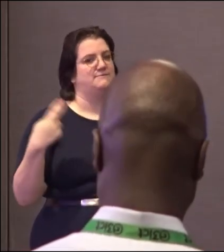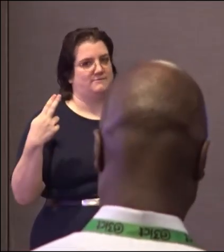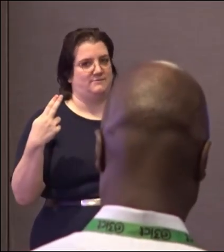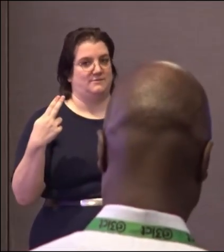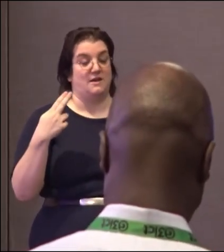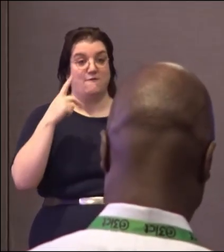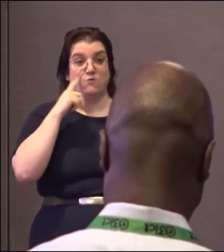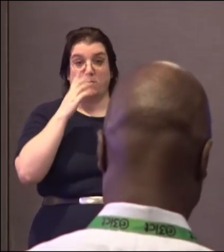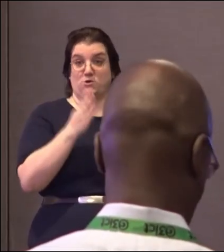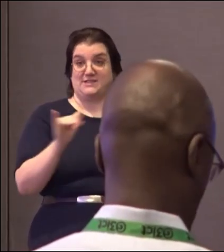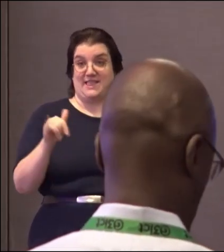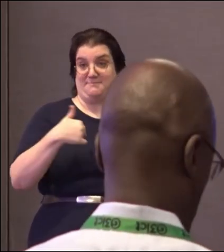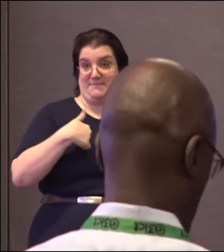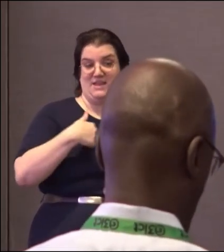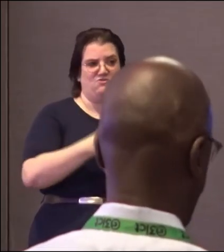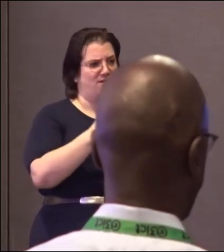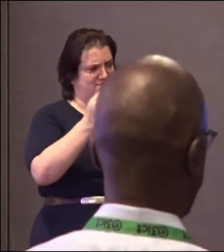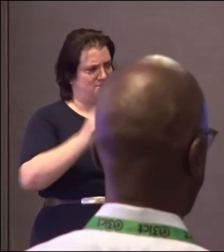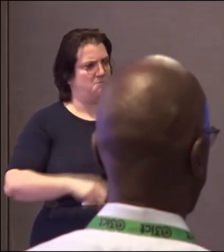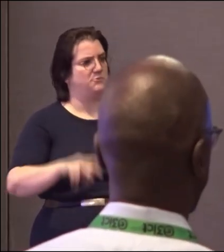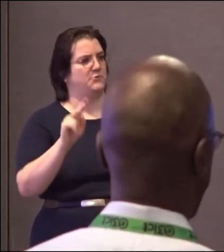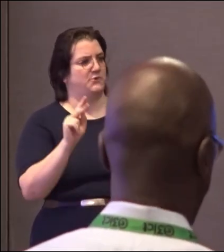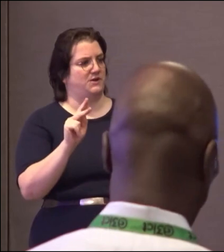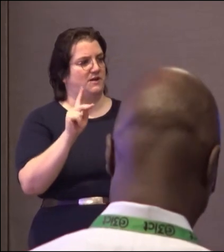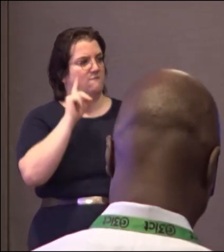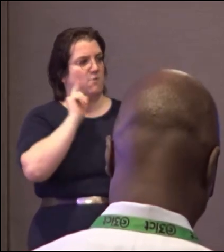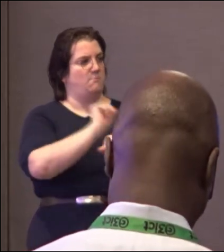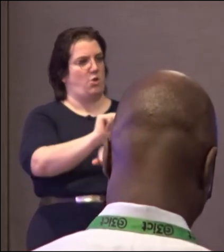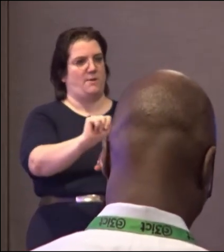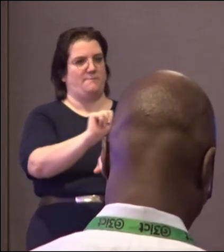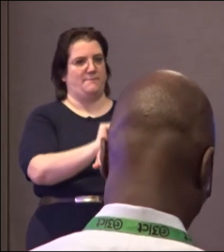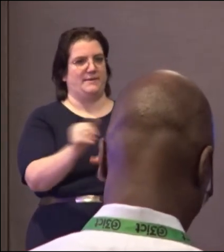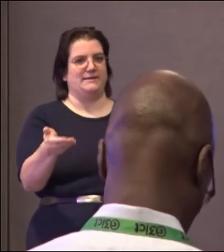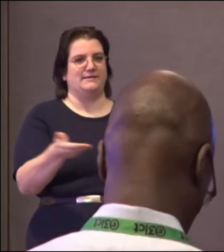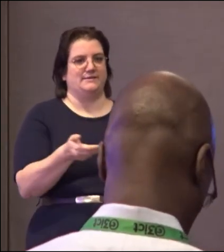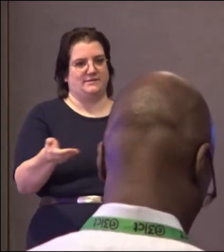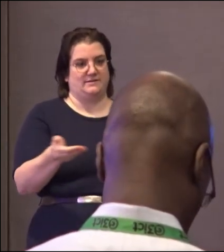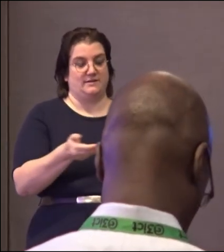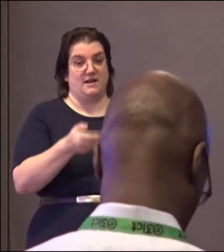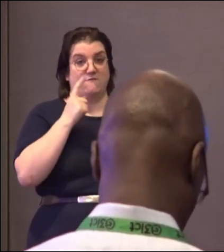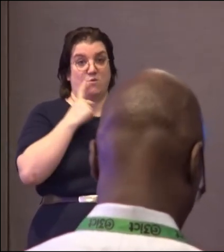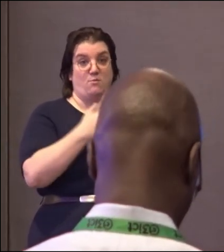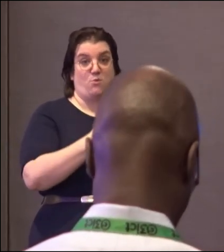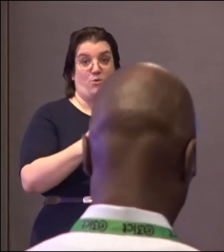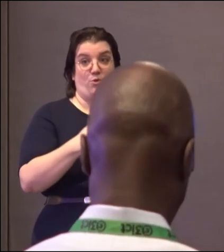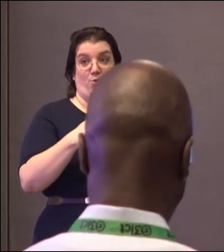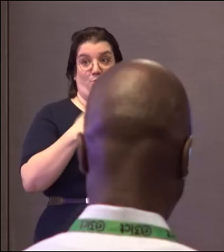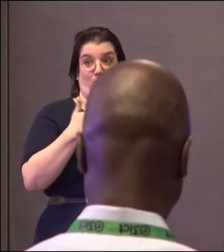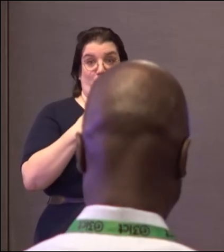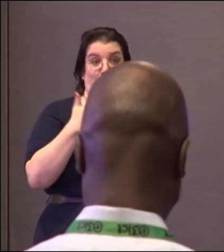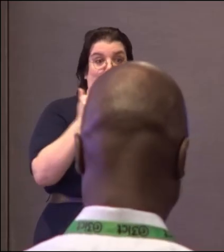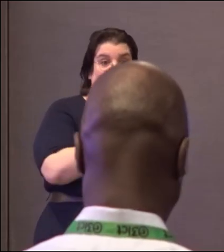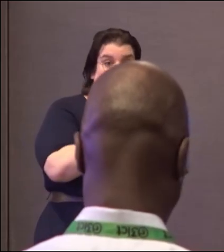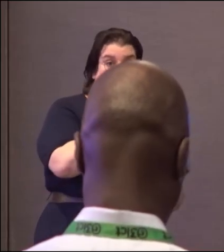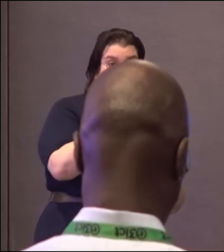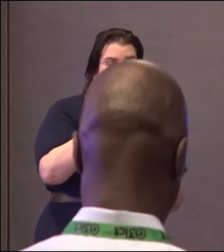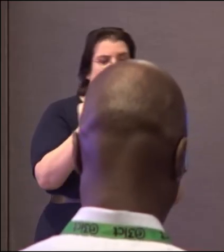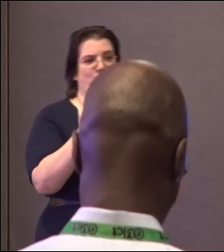someone like me, this creates an opportunity for employment for both youth with and without